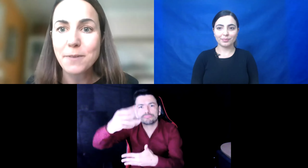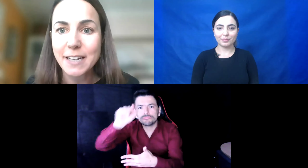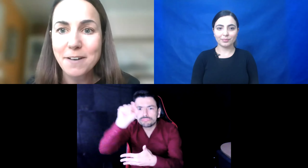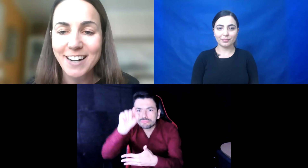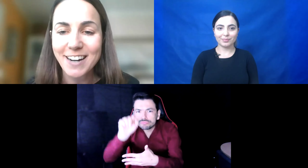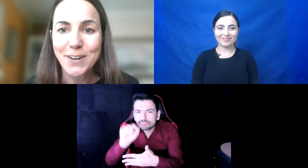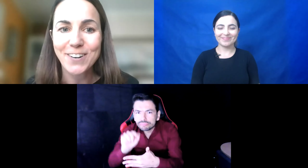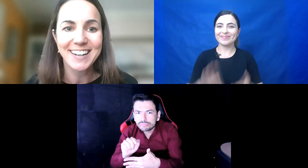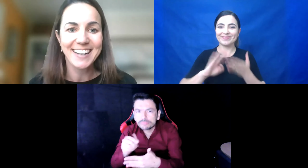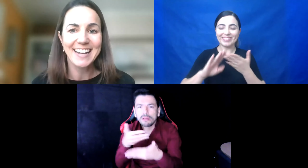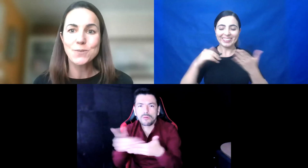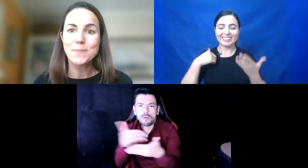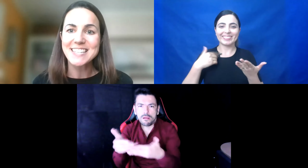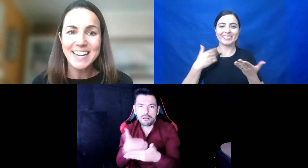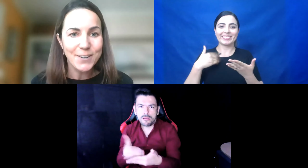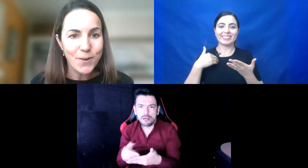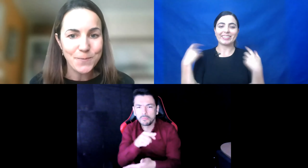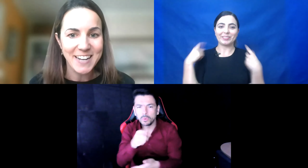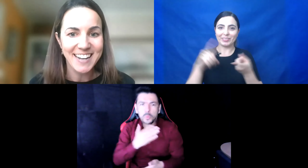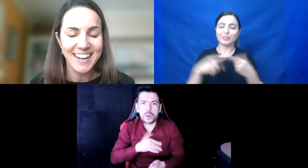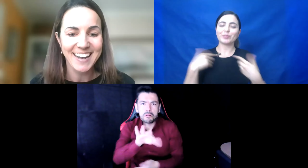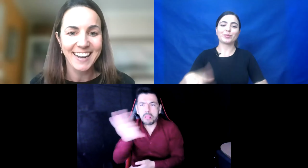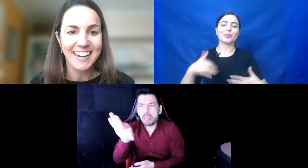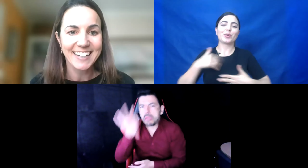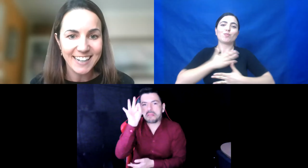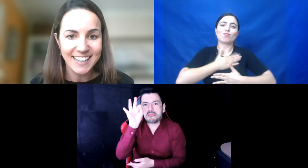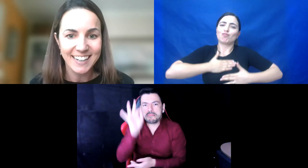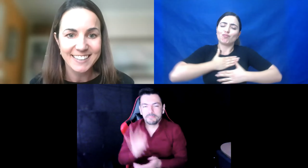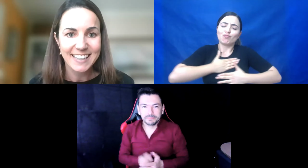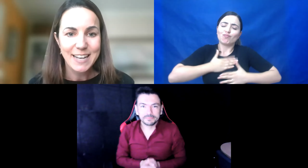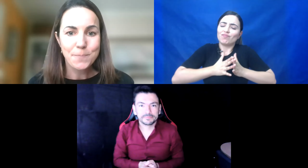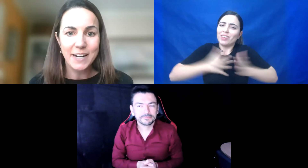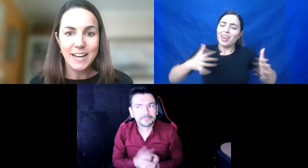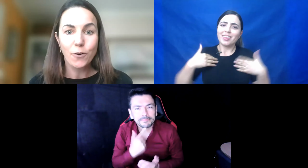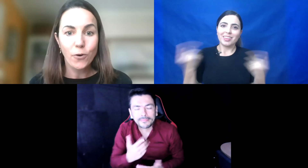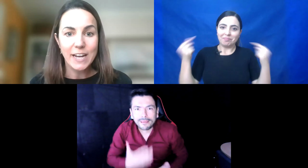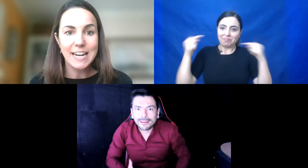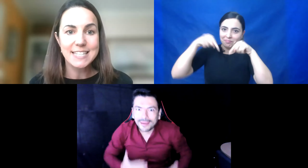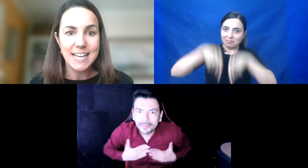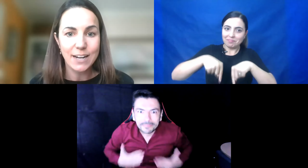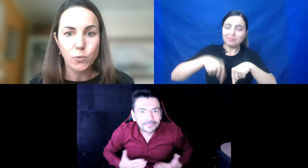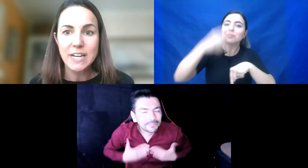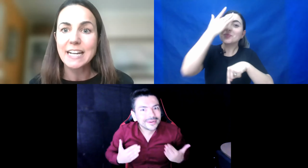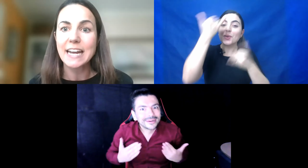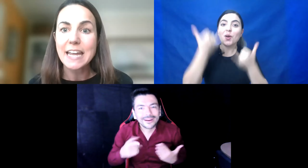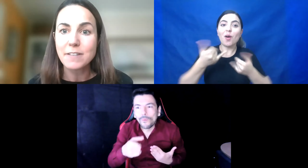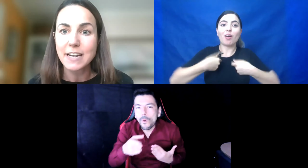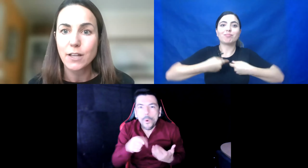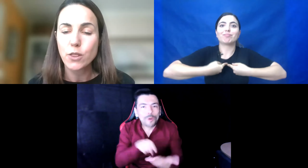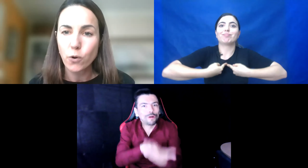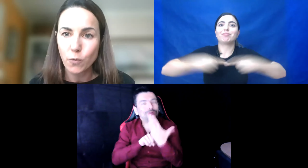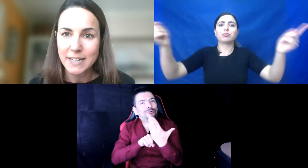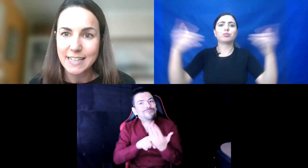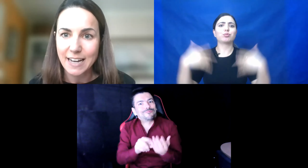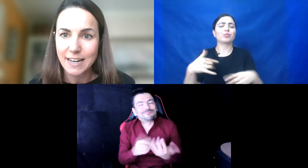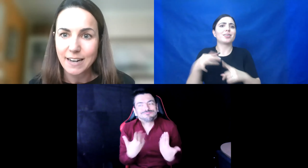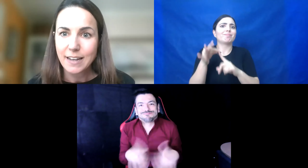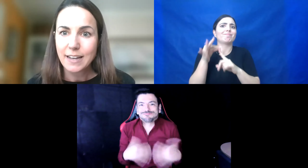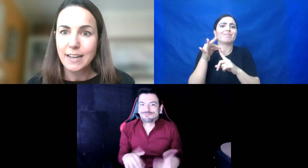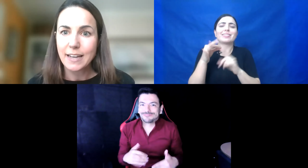Disculpen, iba a hablar en español. Es un placer enorme estar acá. A great pleasure to be here to